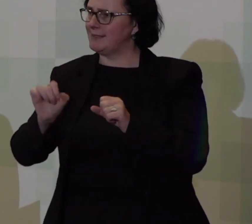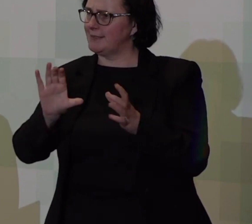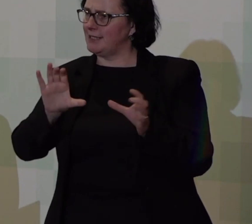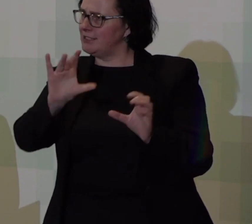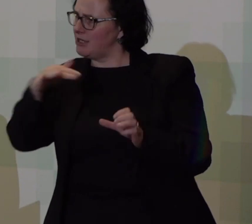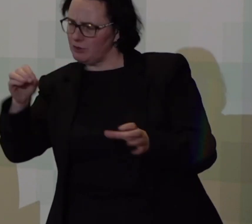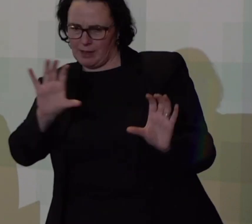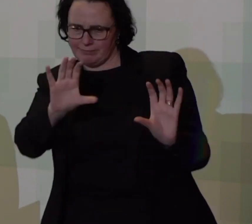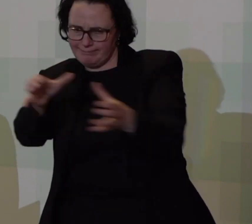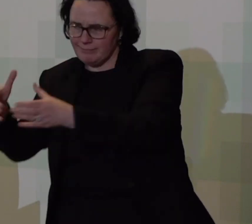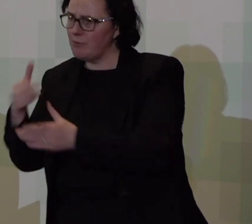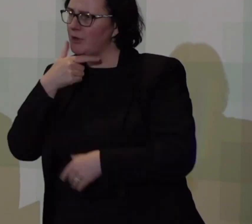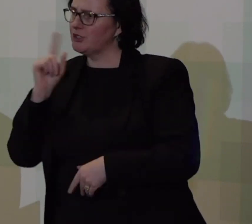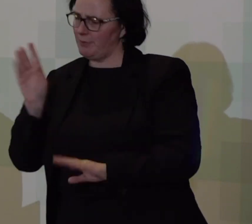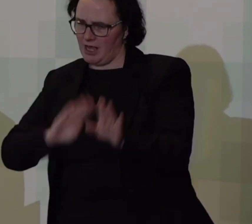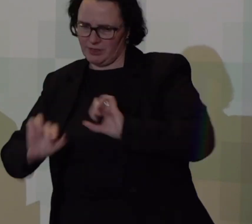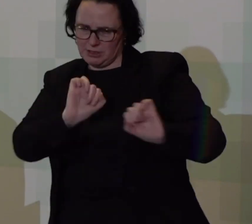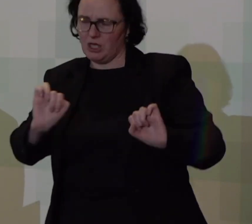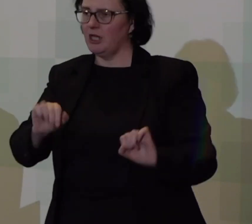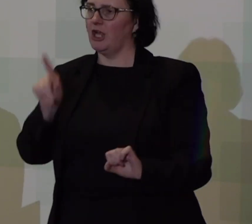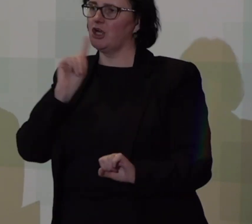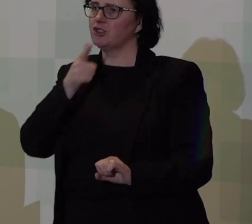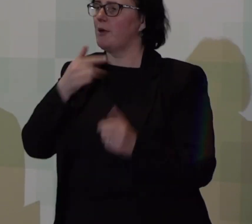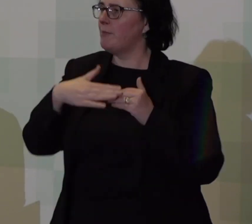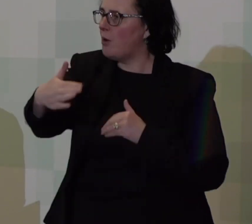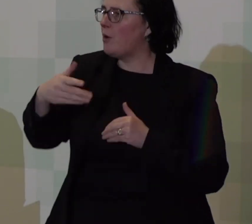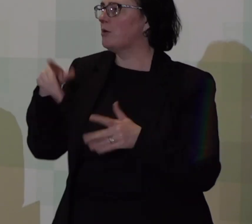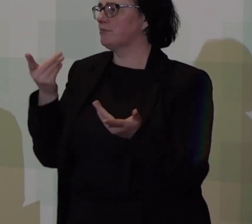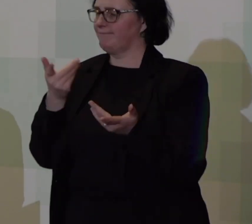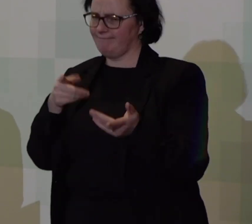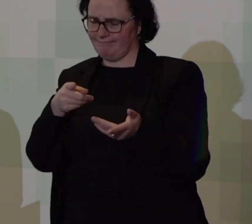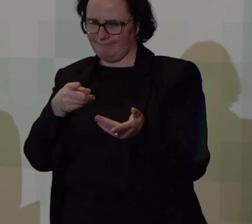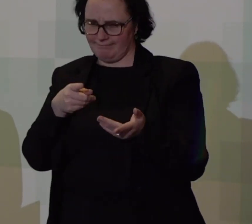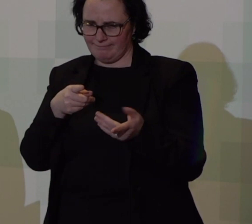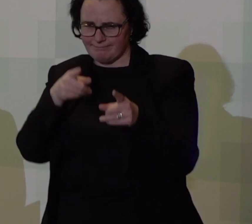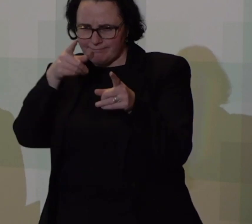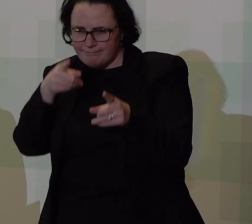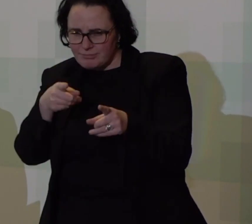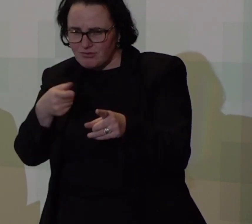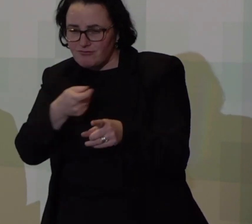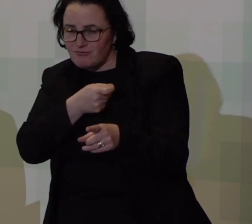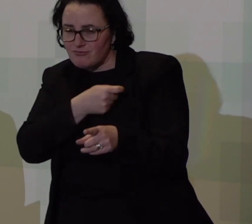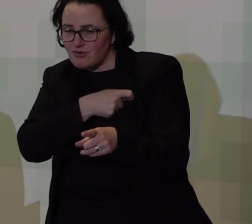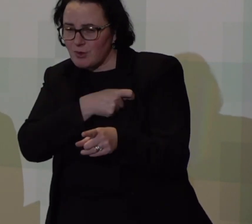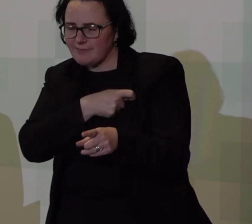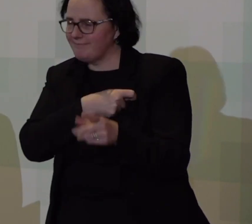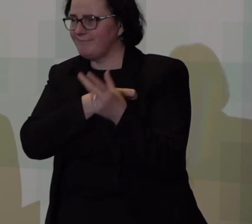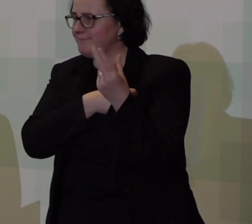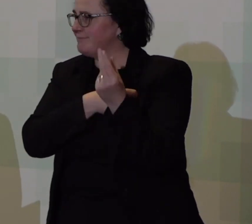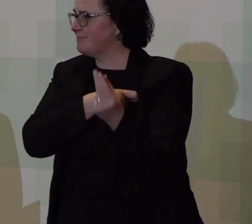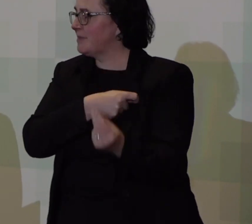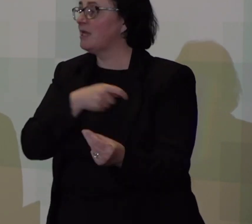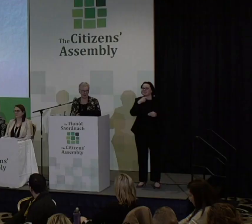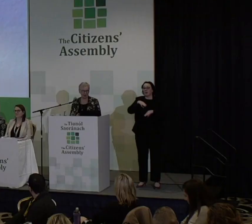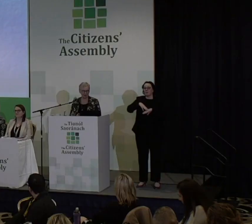girls' behavior, including things like girls talk more, etc., and found most of them not to be substantiated. They said that most gender